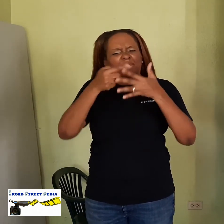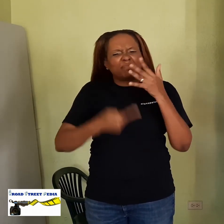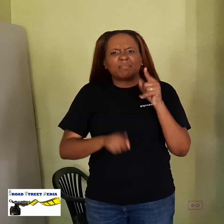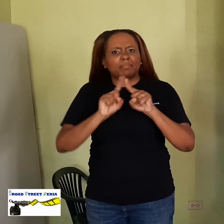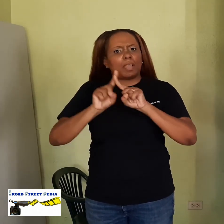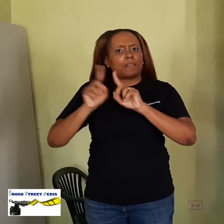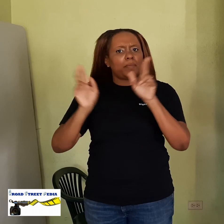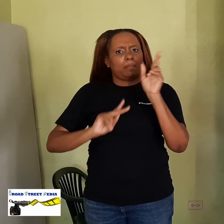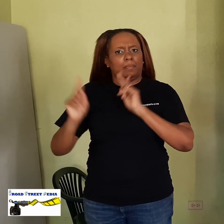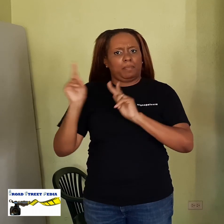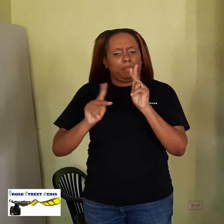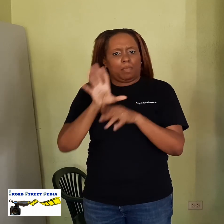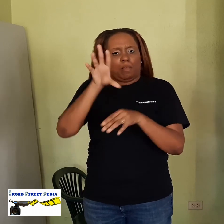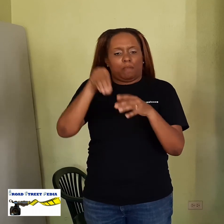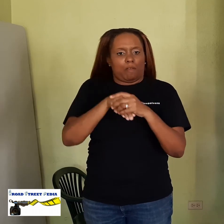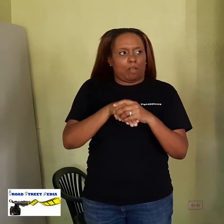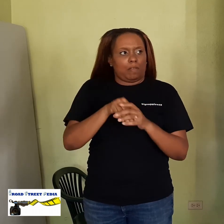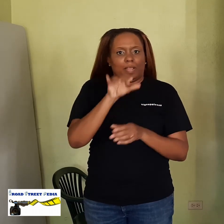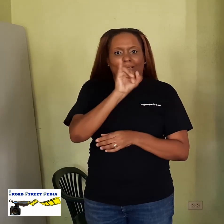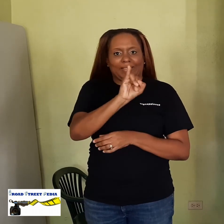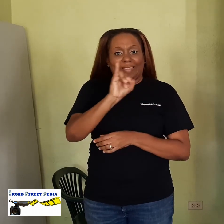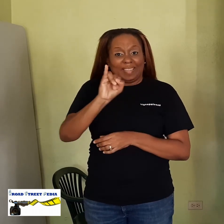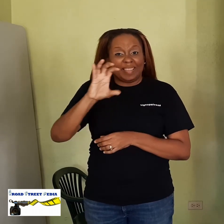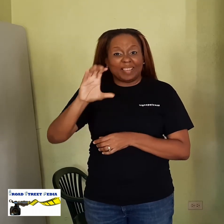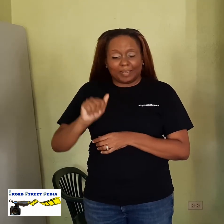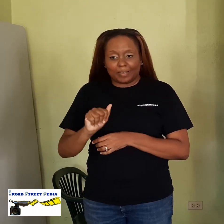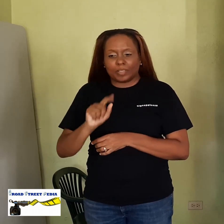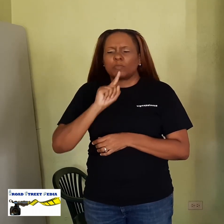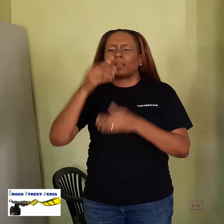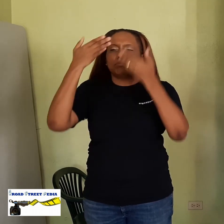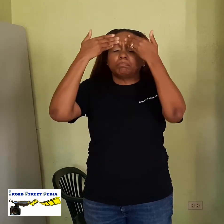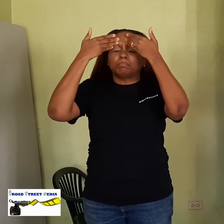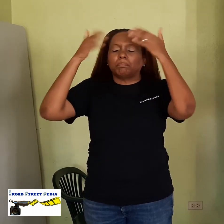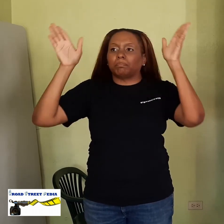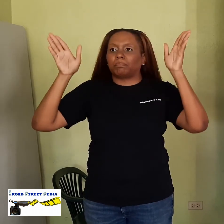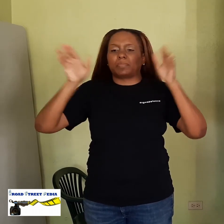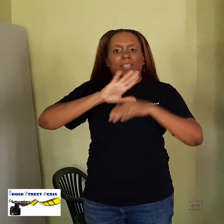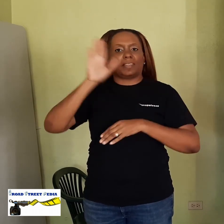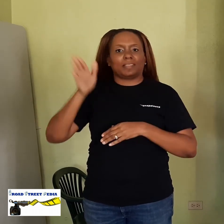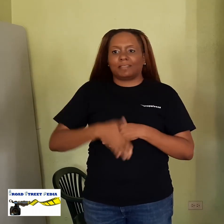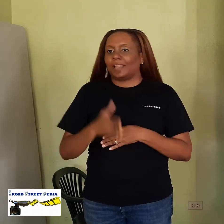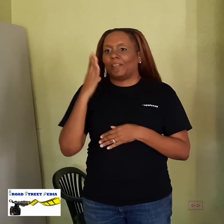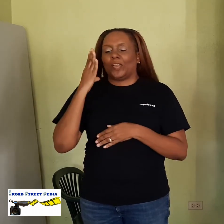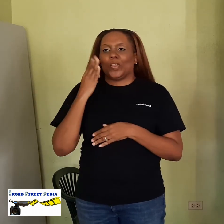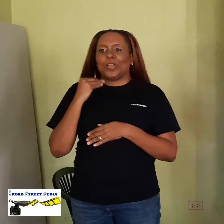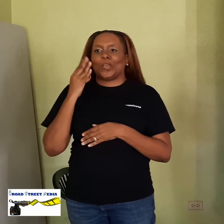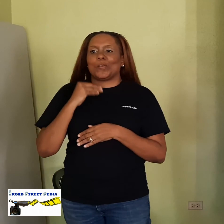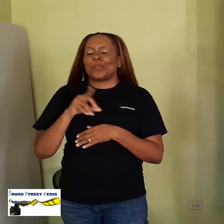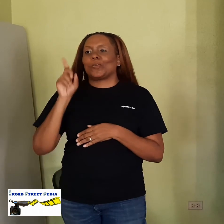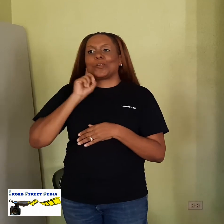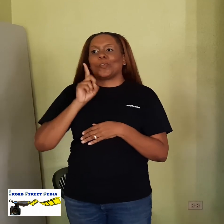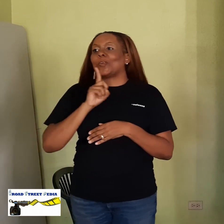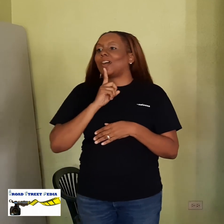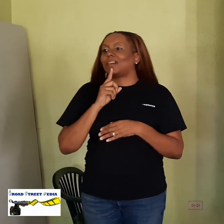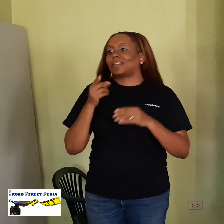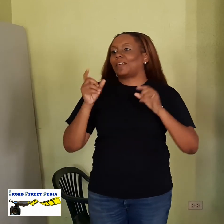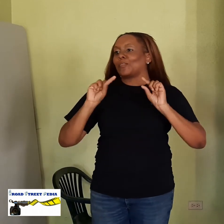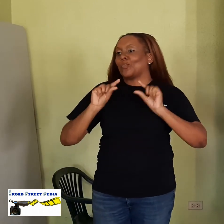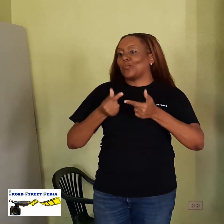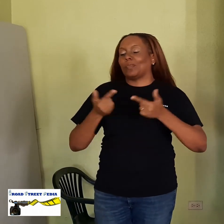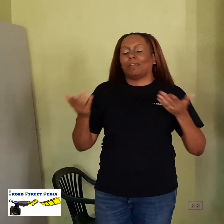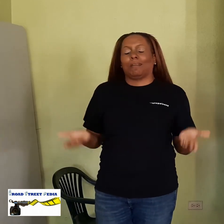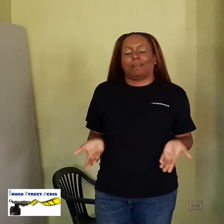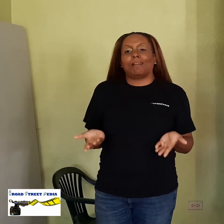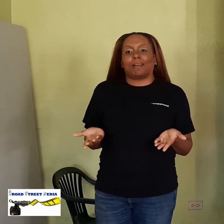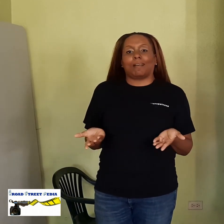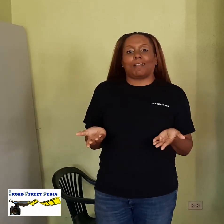for facilitating this and being so open-minded. This is something that they've never done before with this particular group.